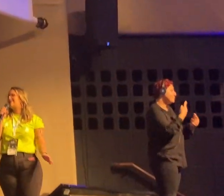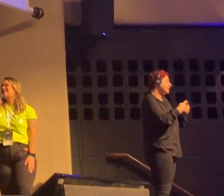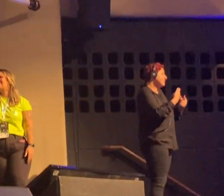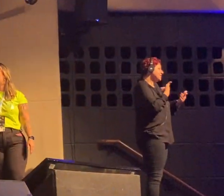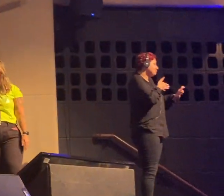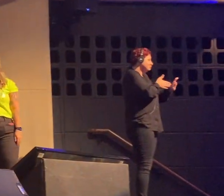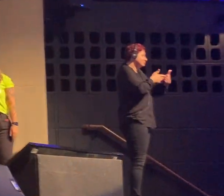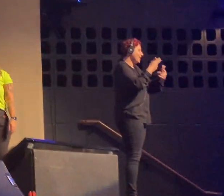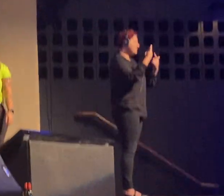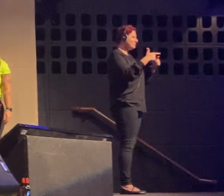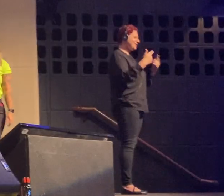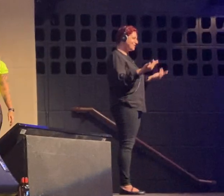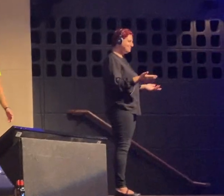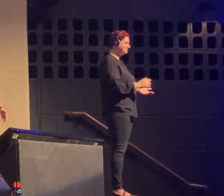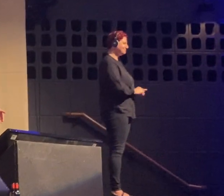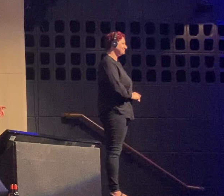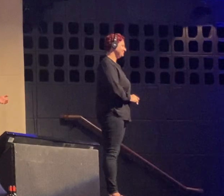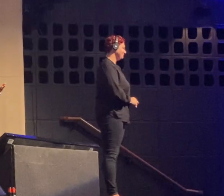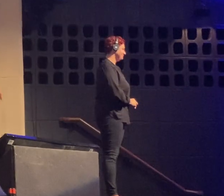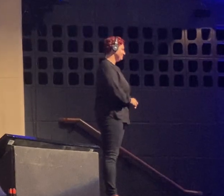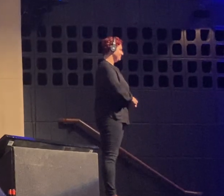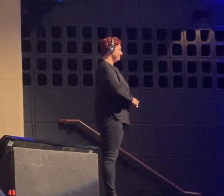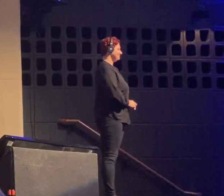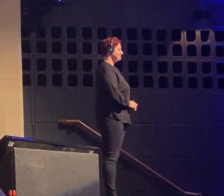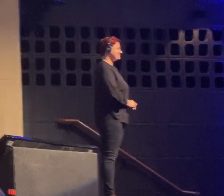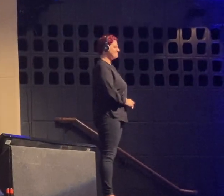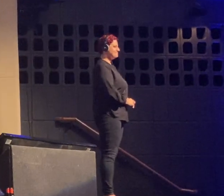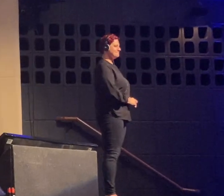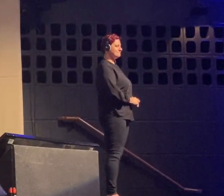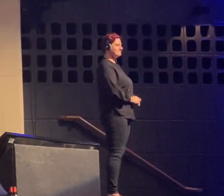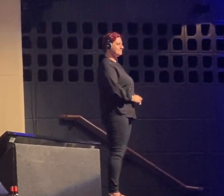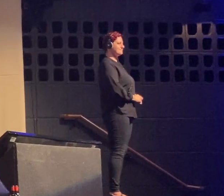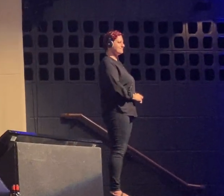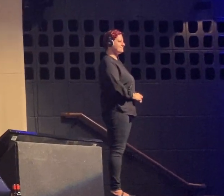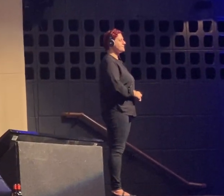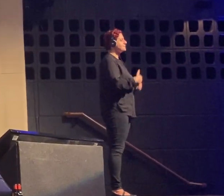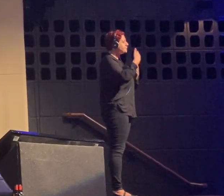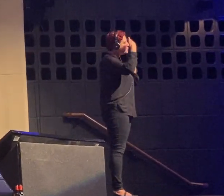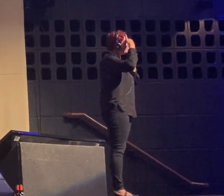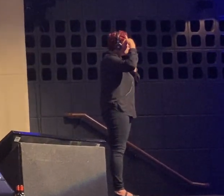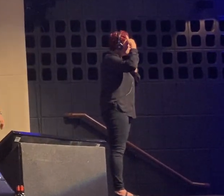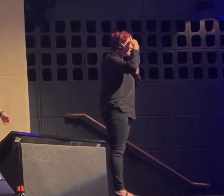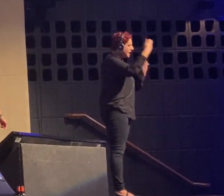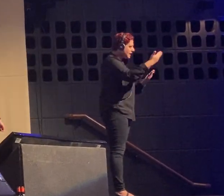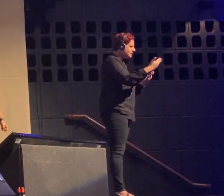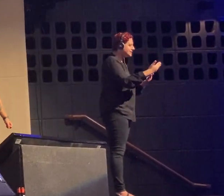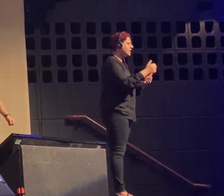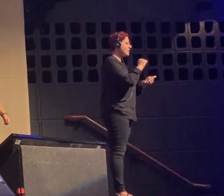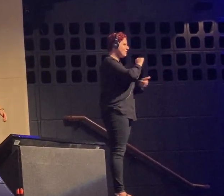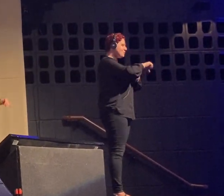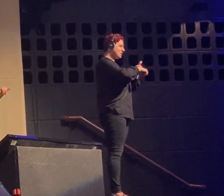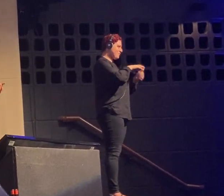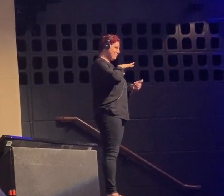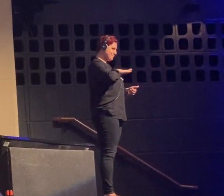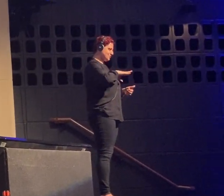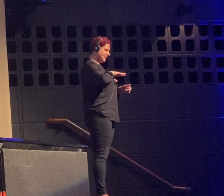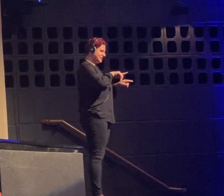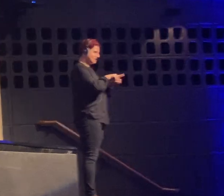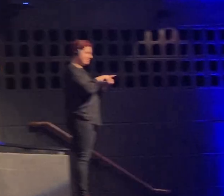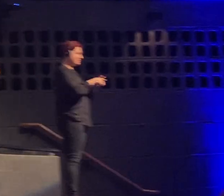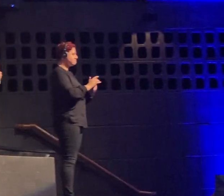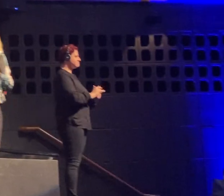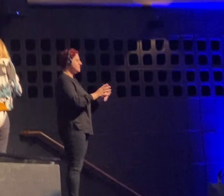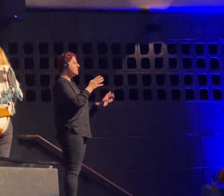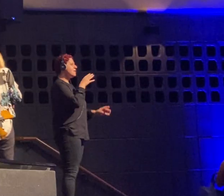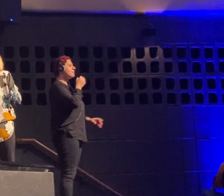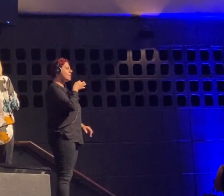Makes sense, yeah. Folks, thank you so much. I'm going to change to Portuguese, okay? Galera, a gente vai liberar o coffee